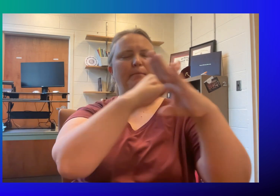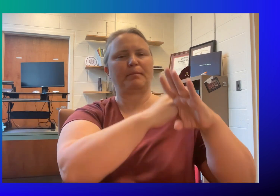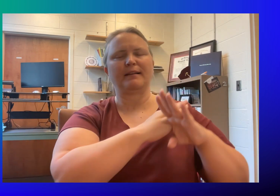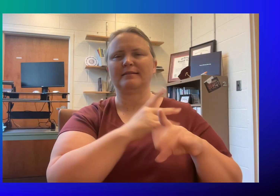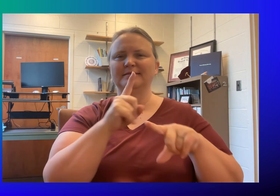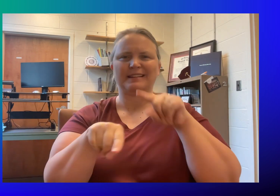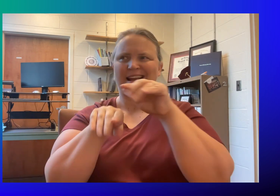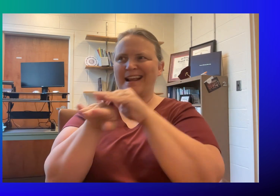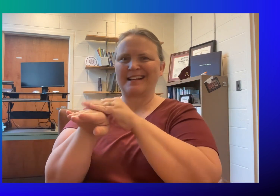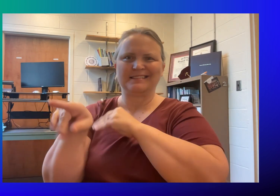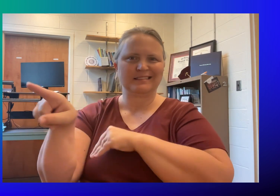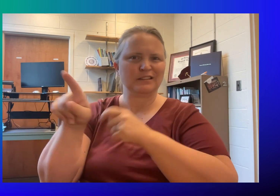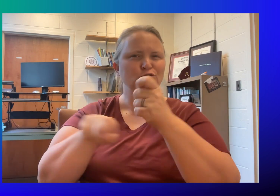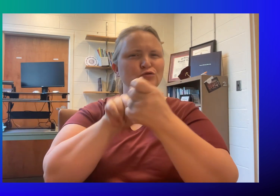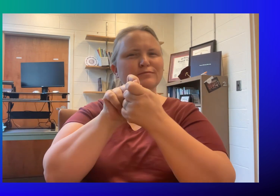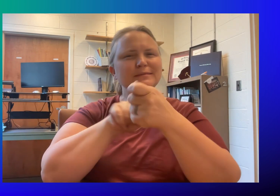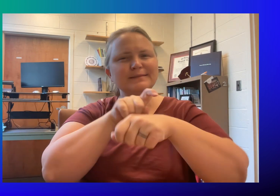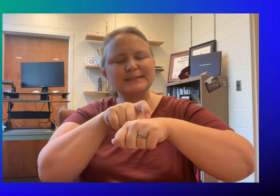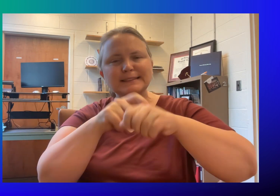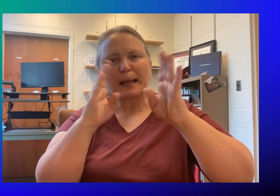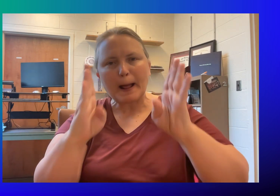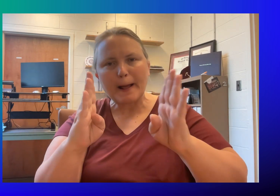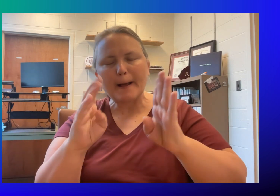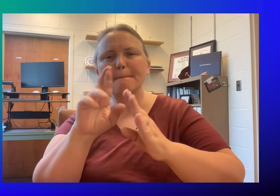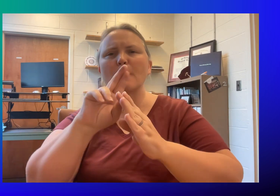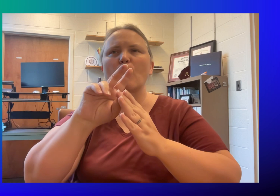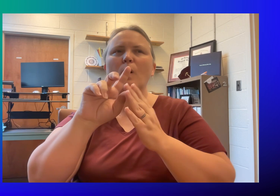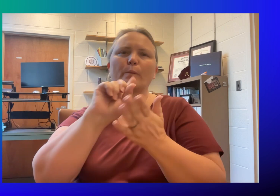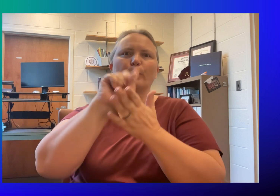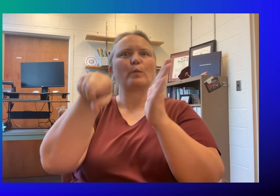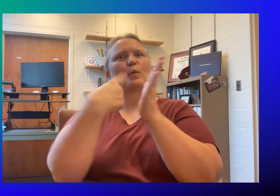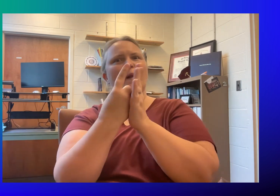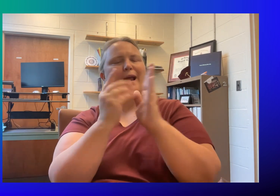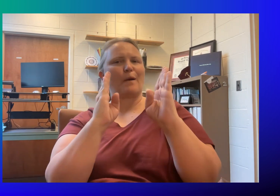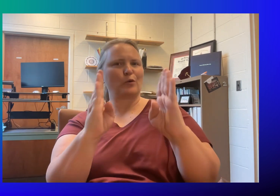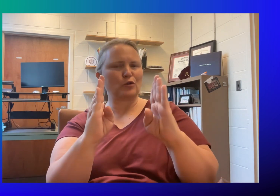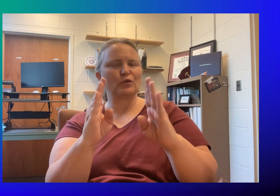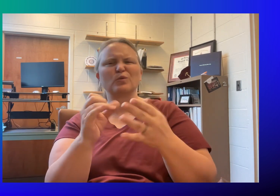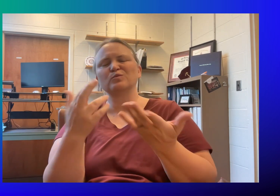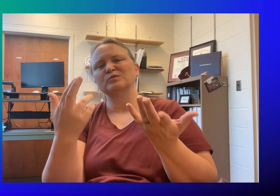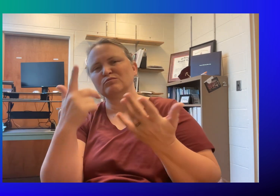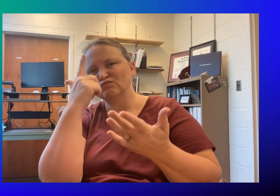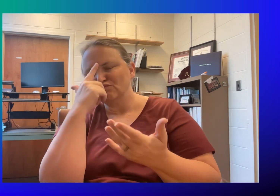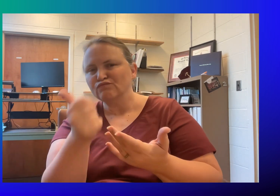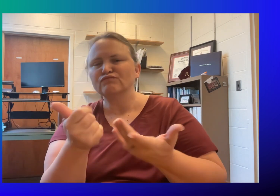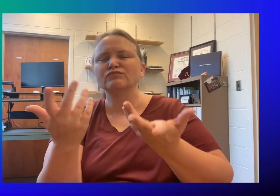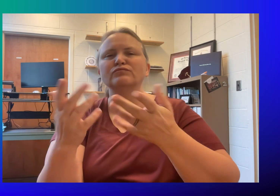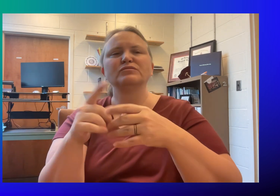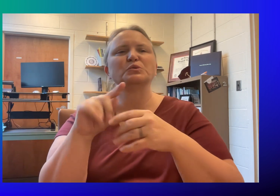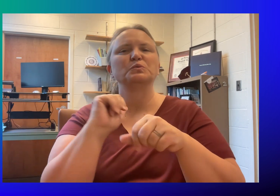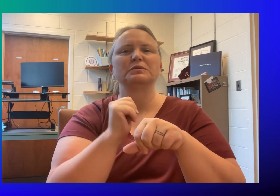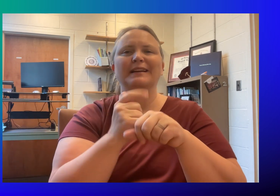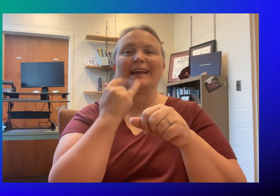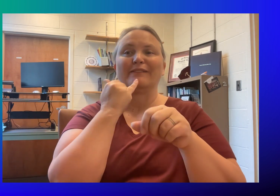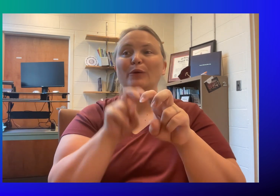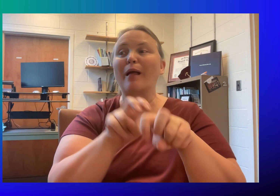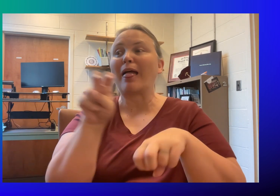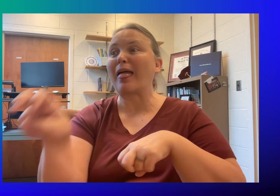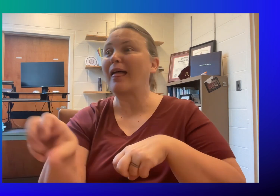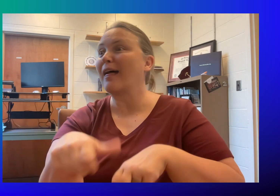apps on your computer. And this can allow you to remain focused, because if you try to move off the app that you're working